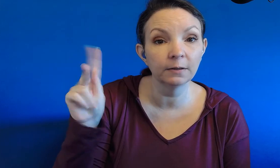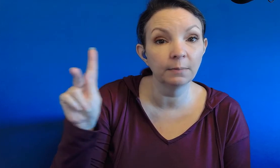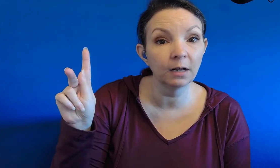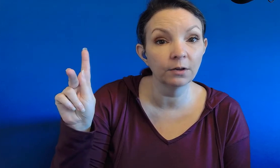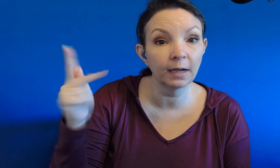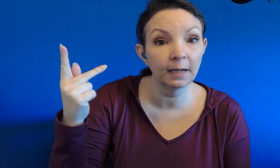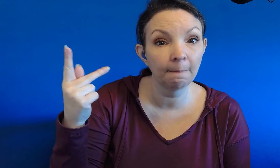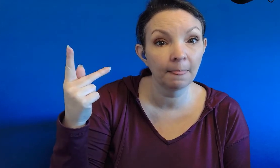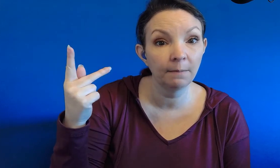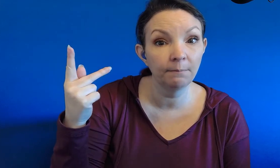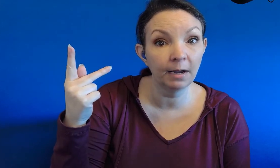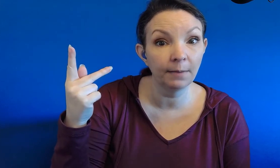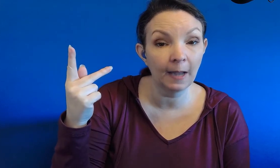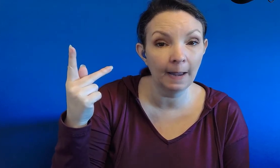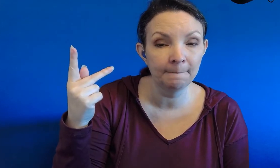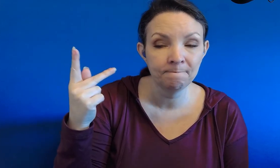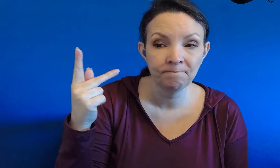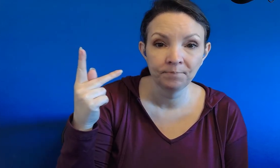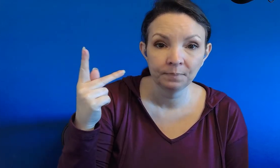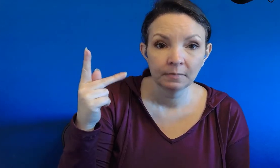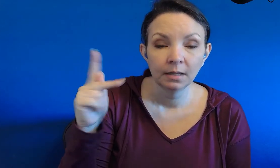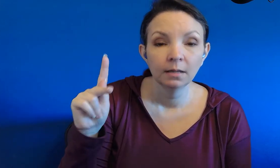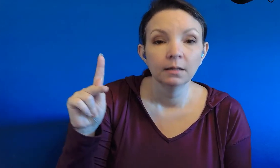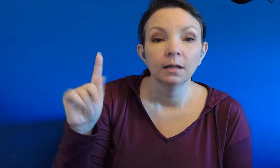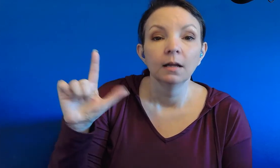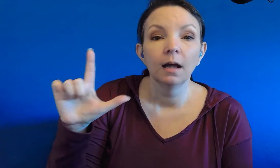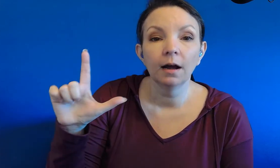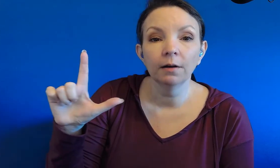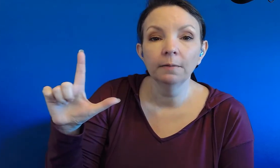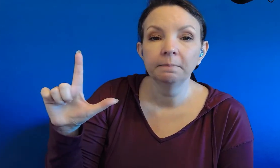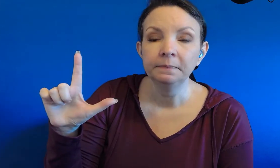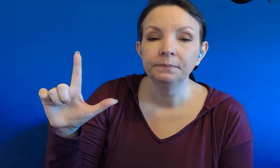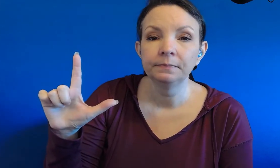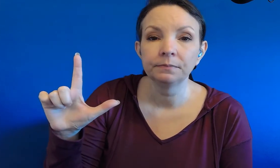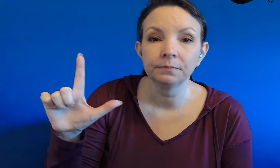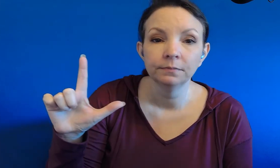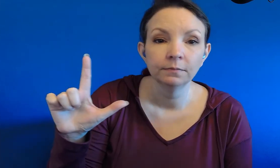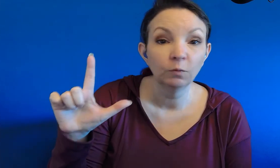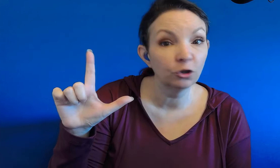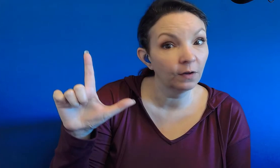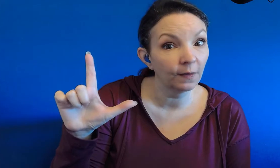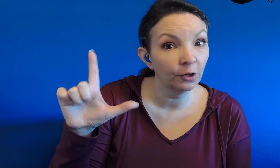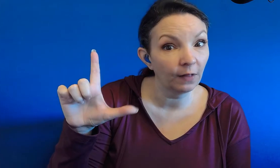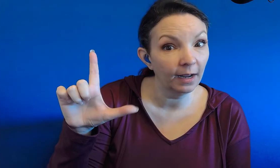it make it a K. L, which will look like an L.